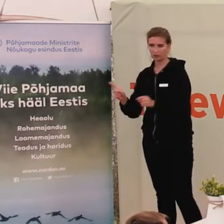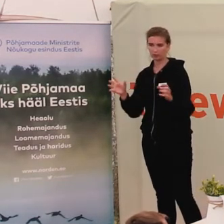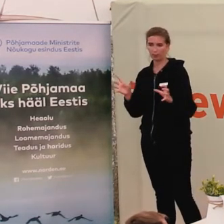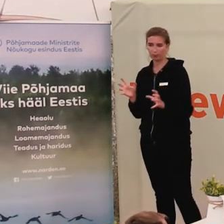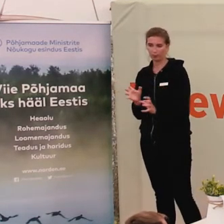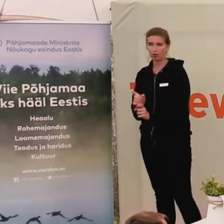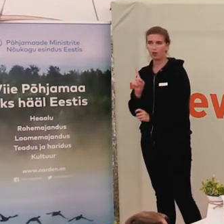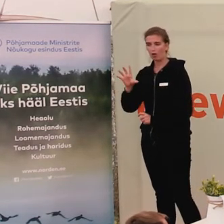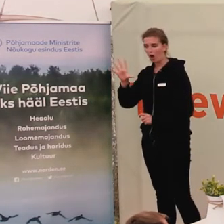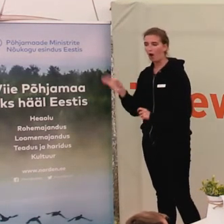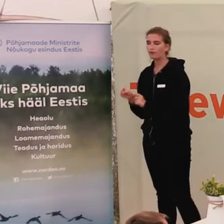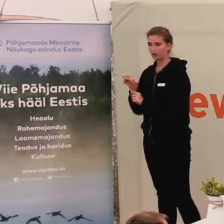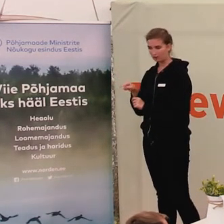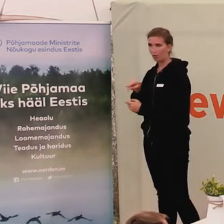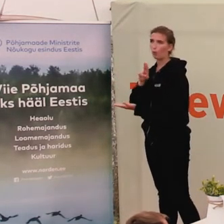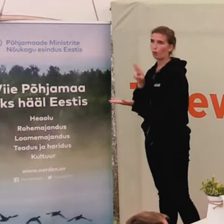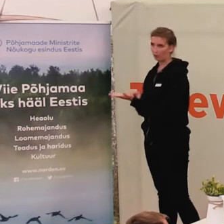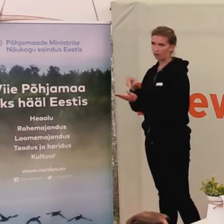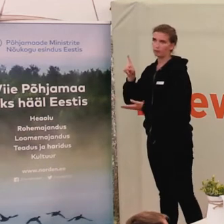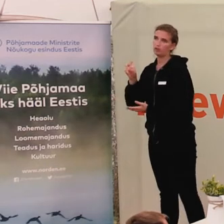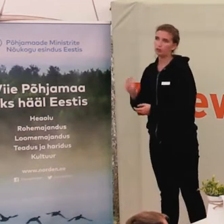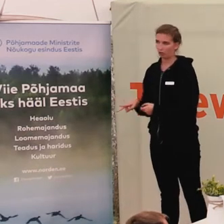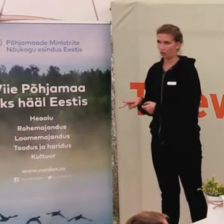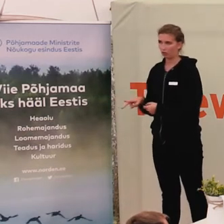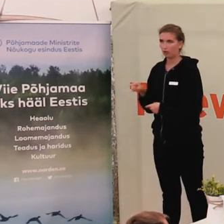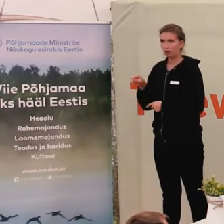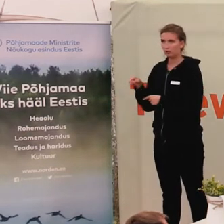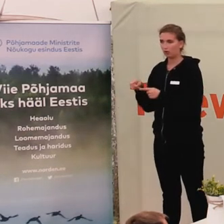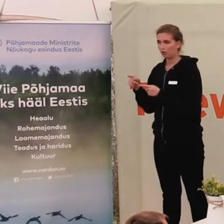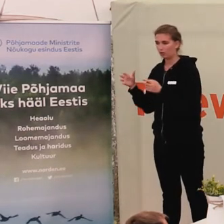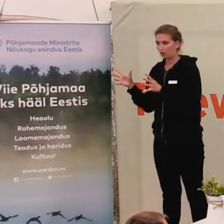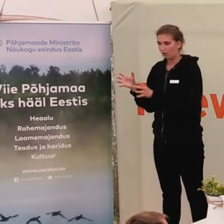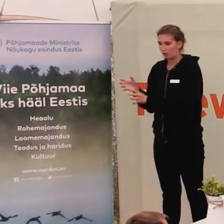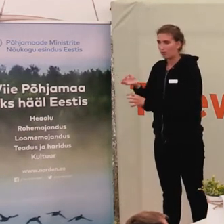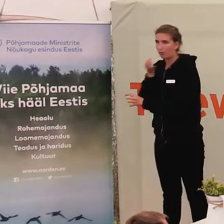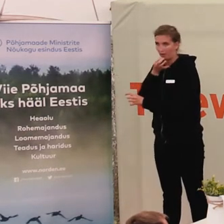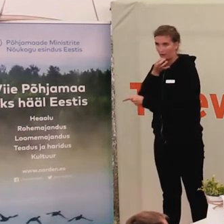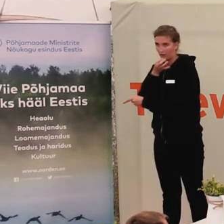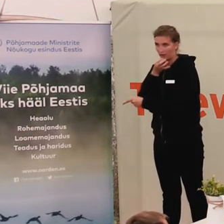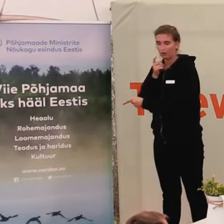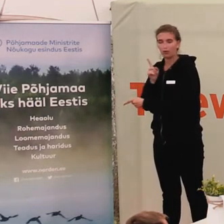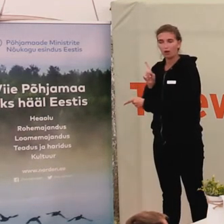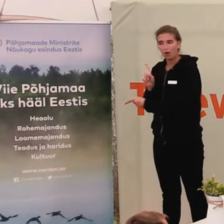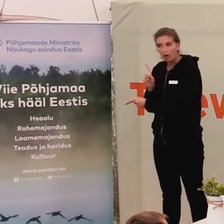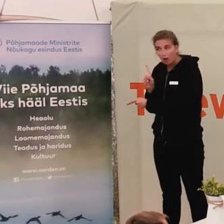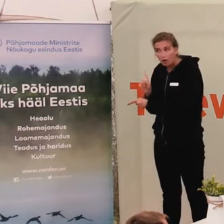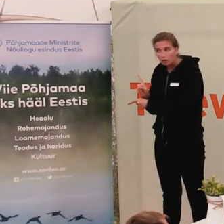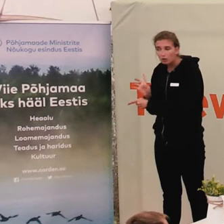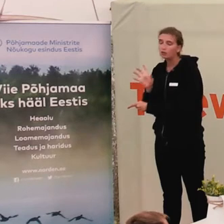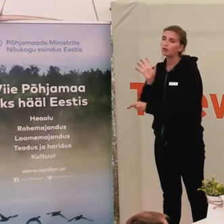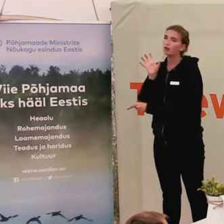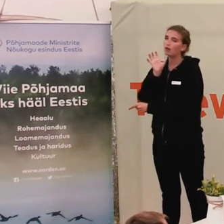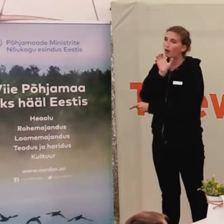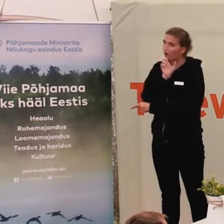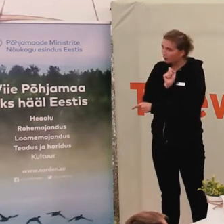sub-Saharan Africa is an issue, and the decline hasn't yet reached there. But slowly,